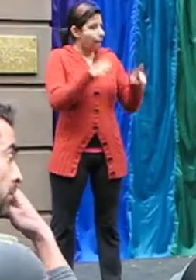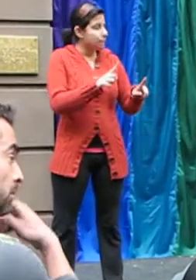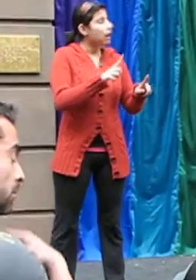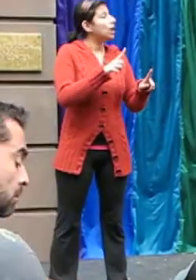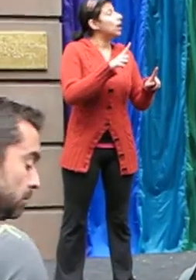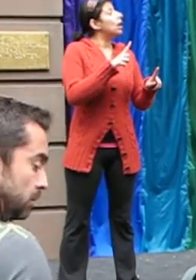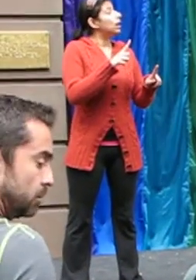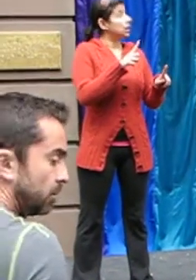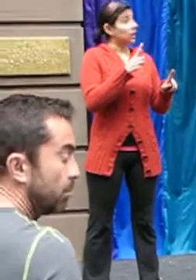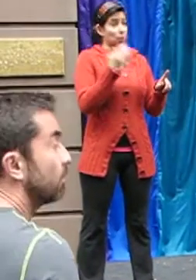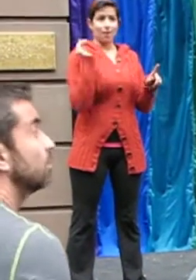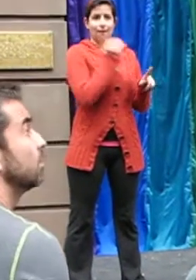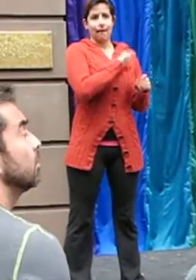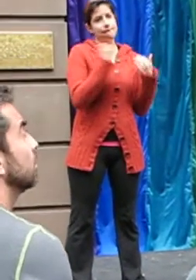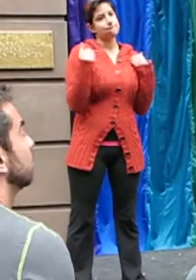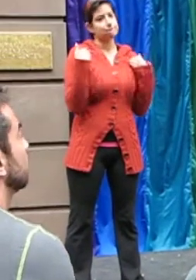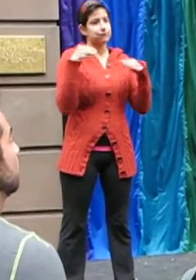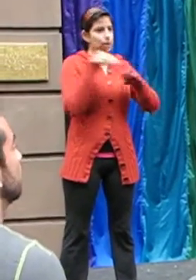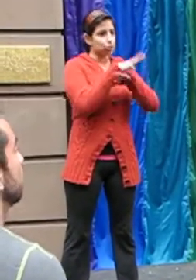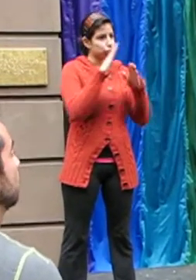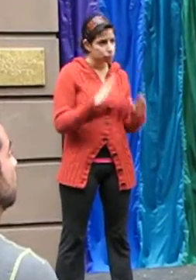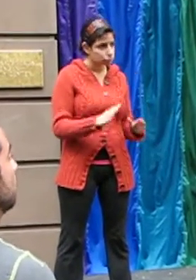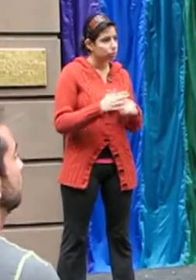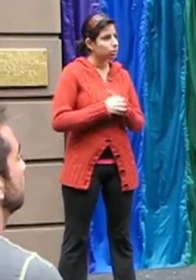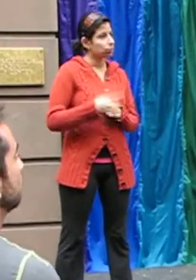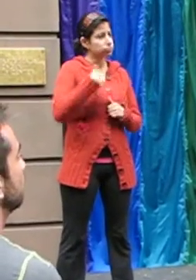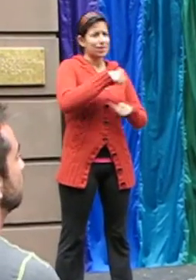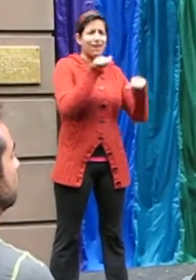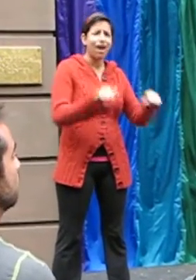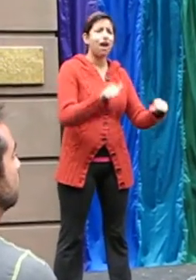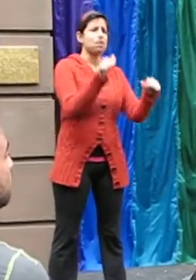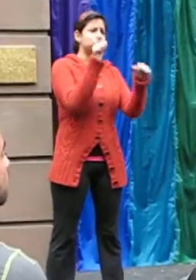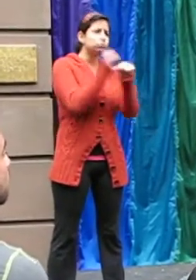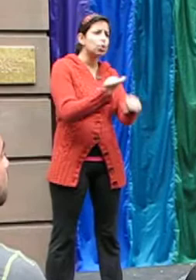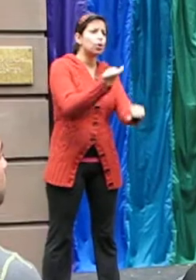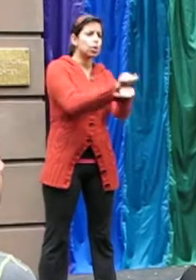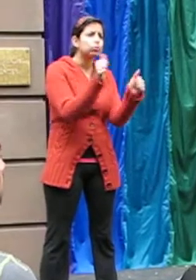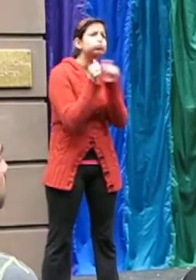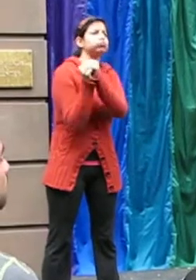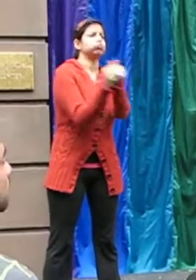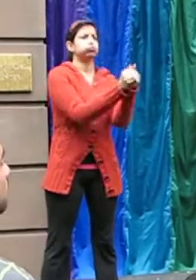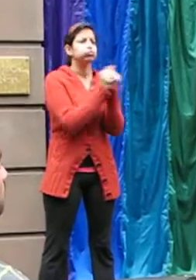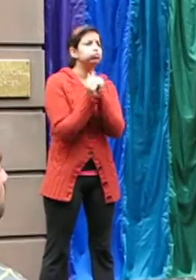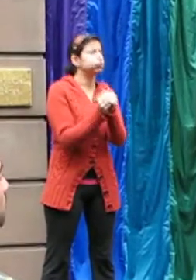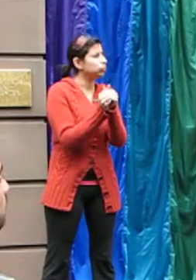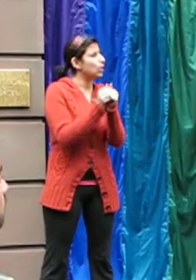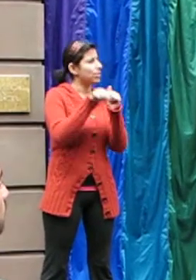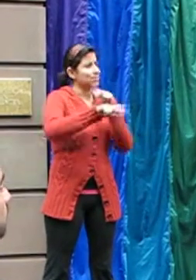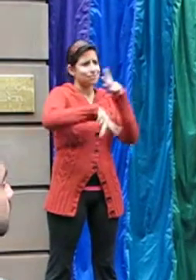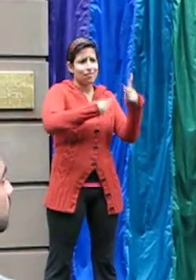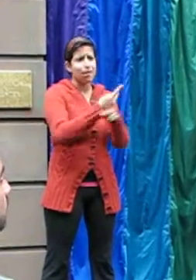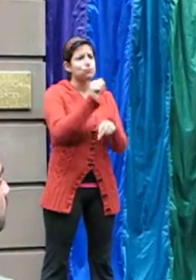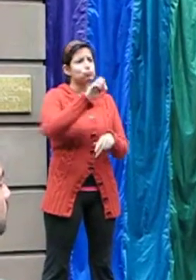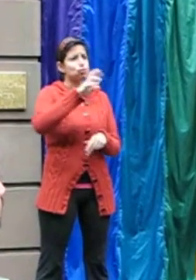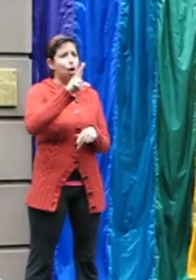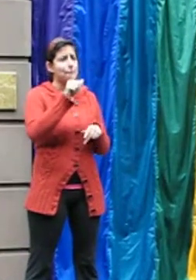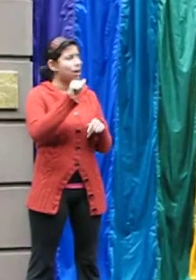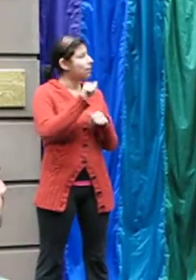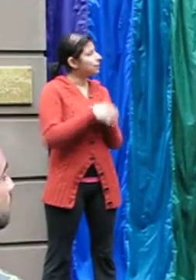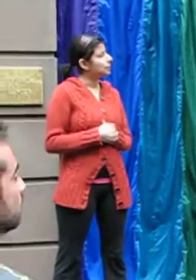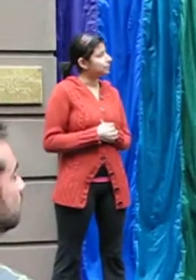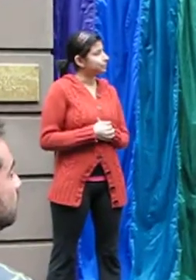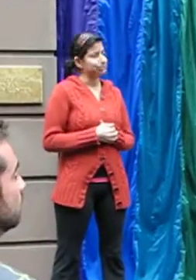counselors that can help you and we can work with you to get through this trauma. We are not going to tolerate this kind